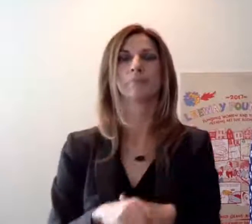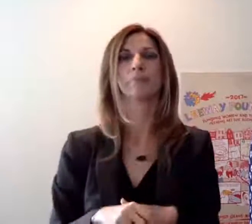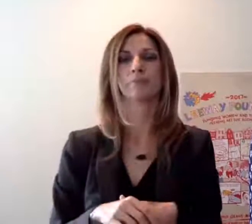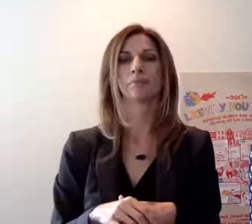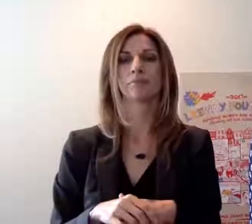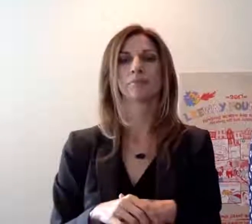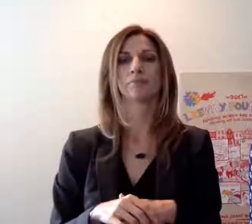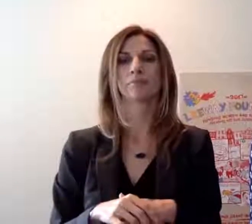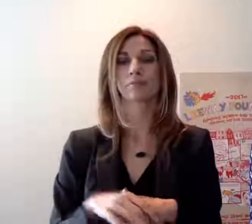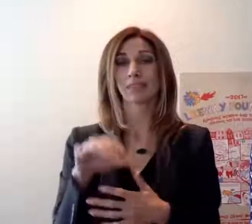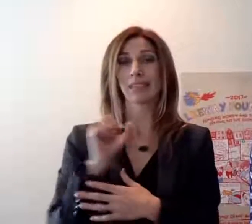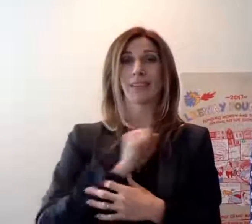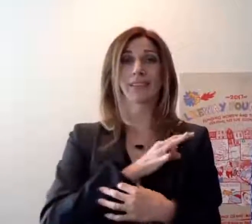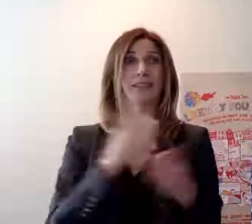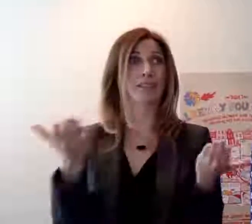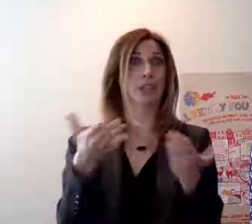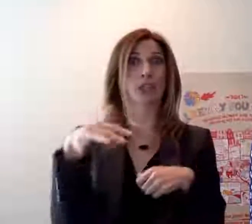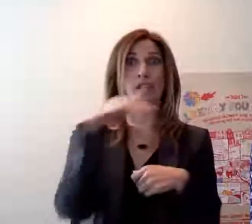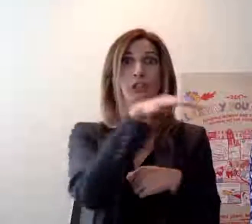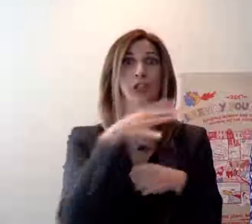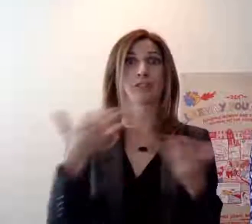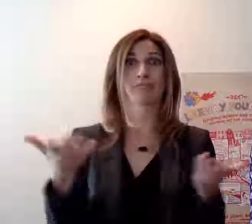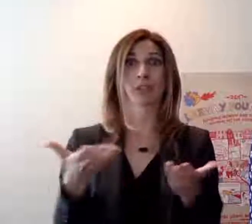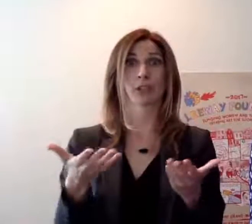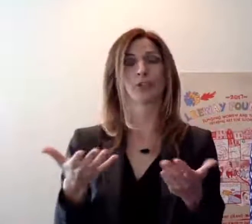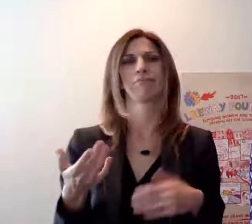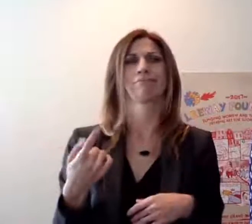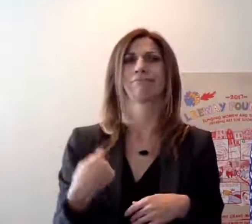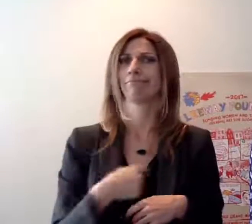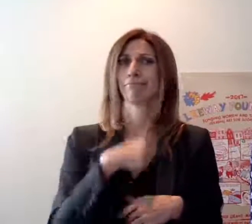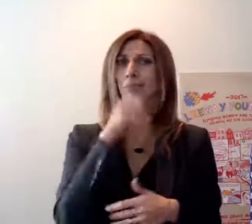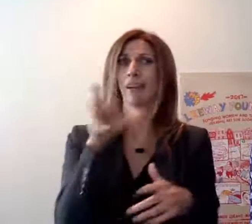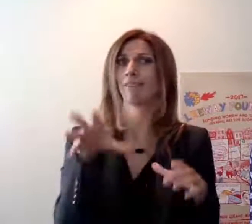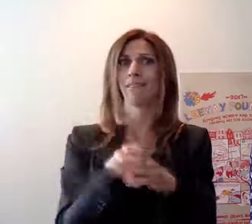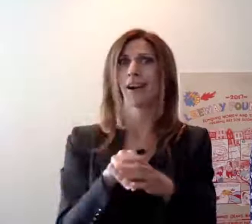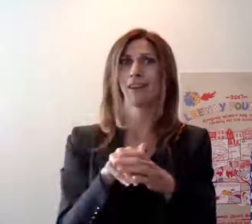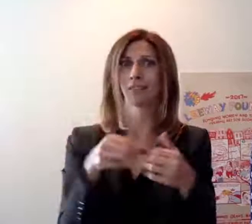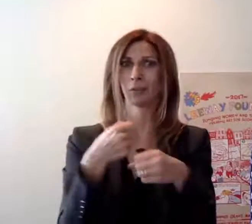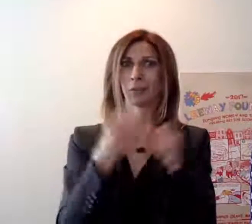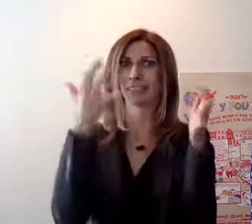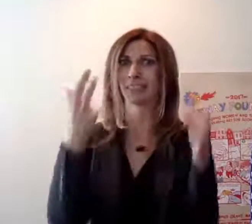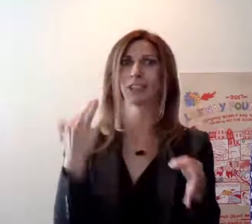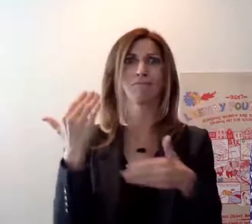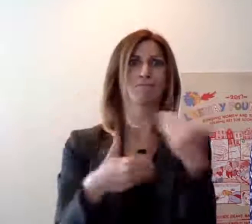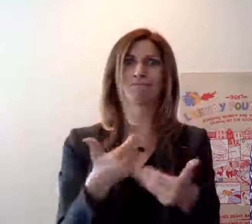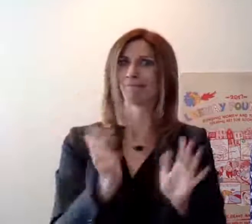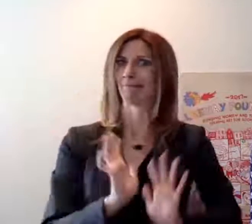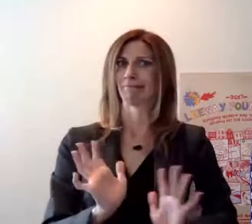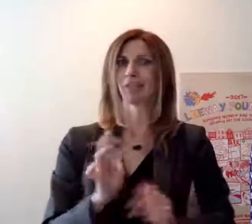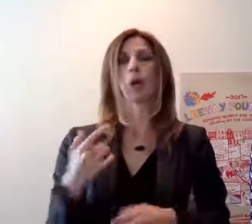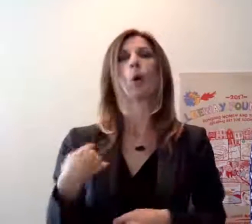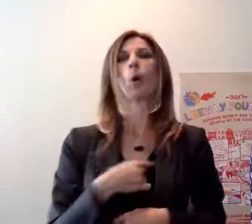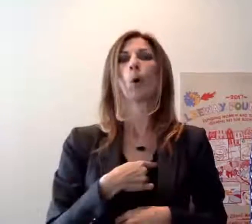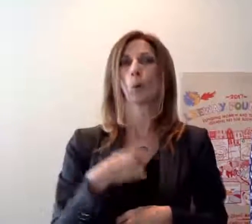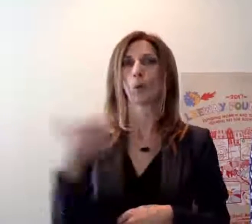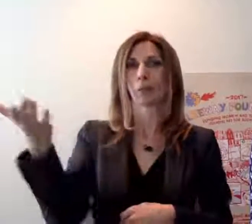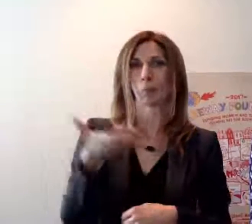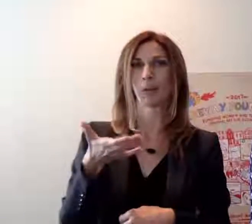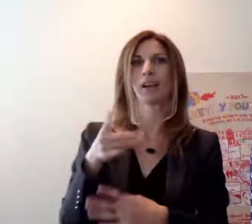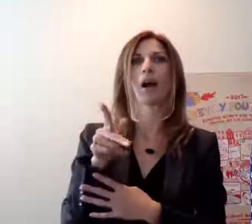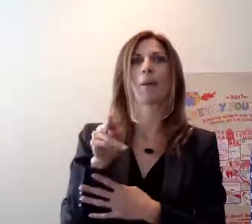The staff here at Leeway is not at all involved in the decision-making process. So we bring in a panel